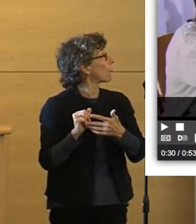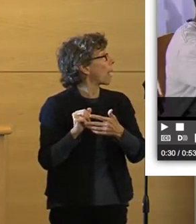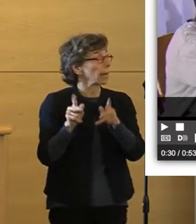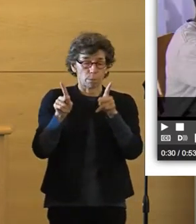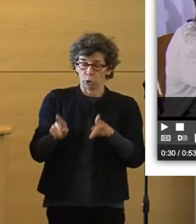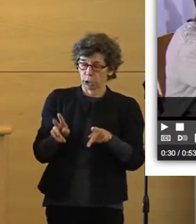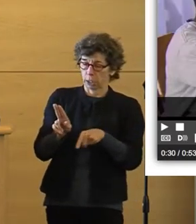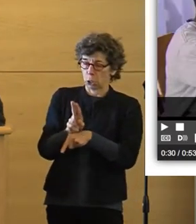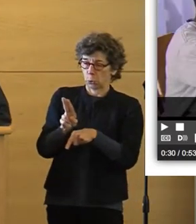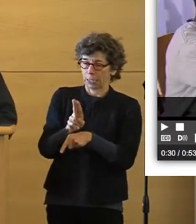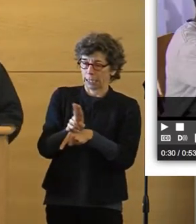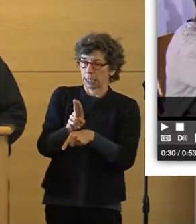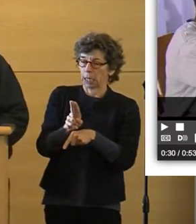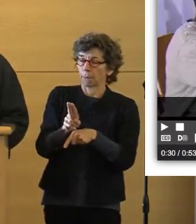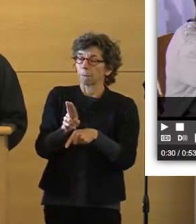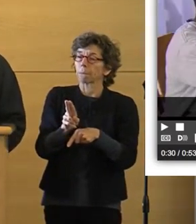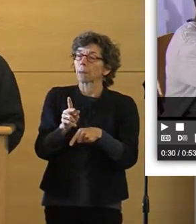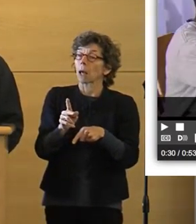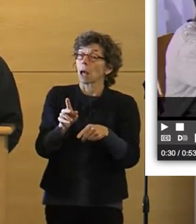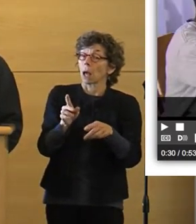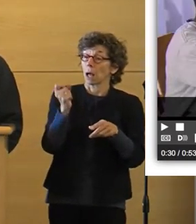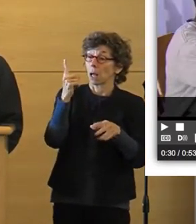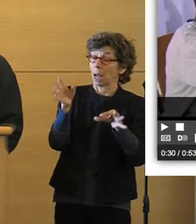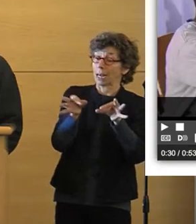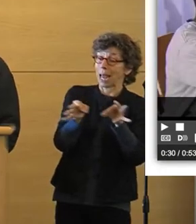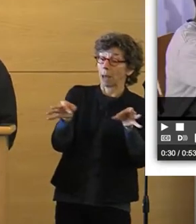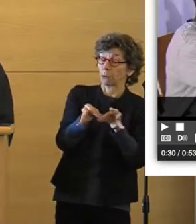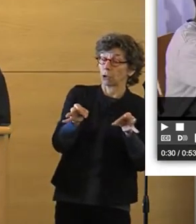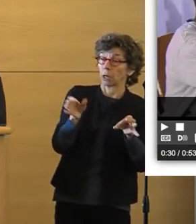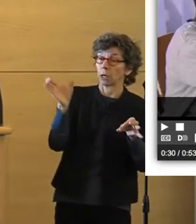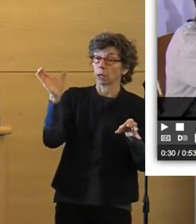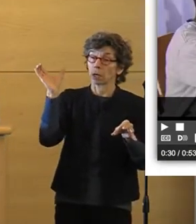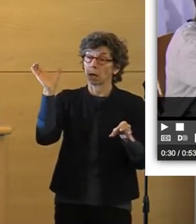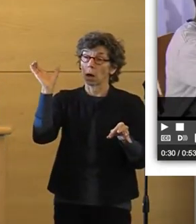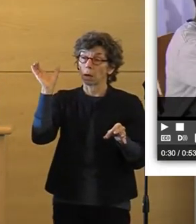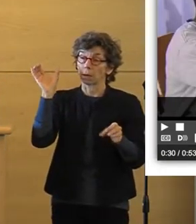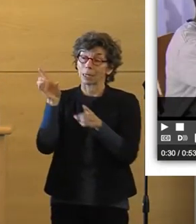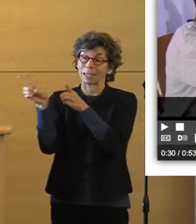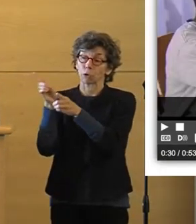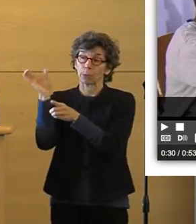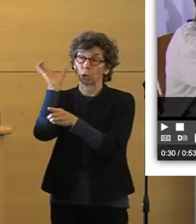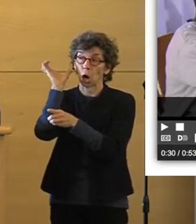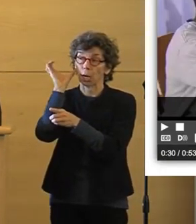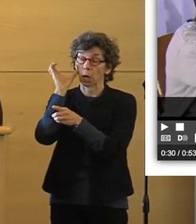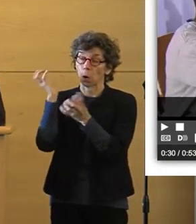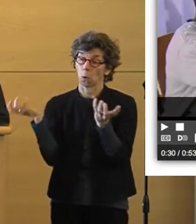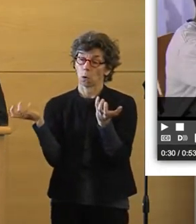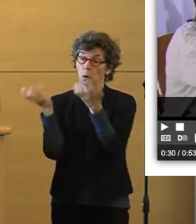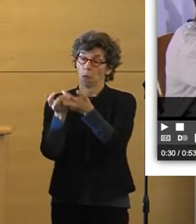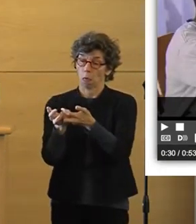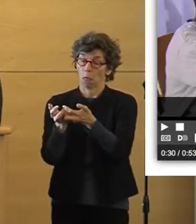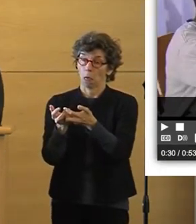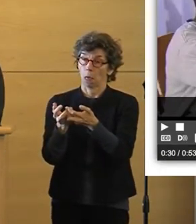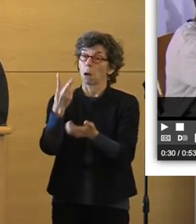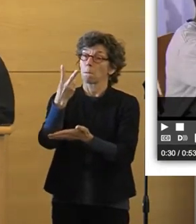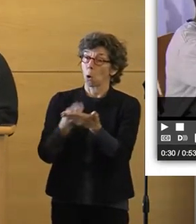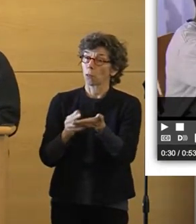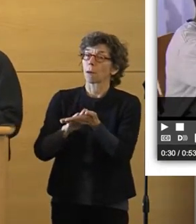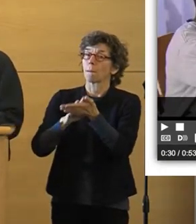advantage of what is possible with HTML5. So here you see a screenshot of a video playing